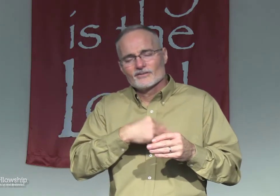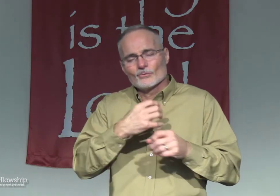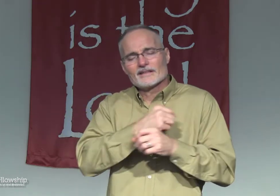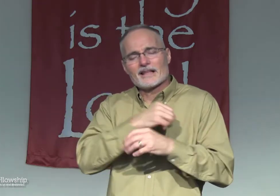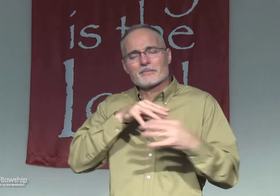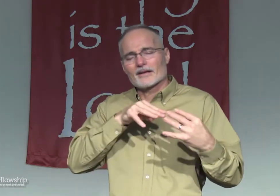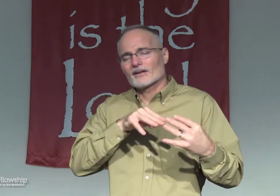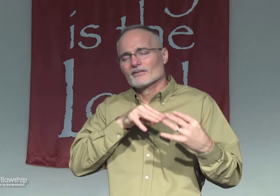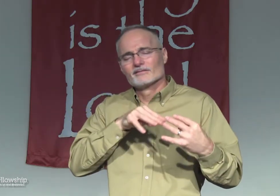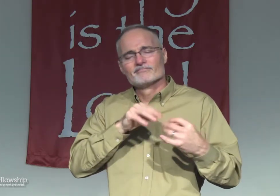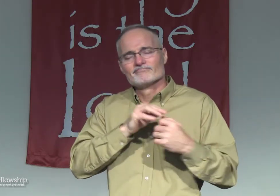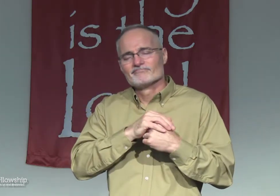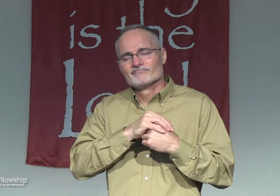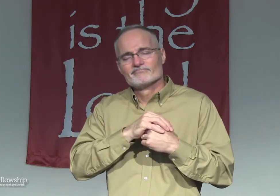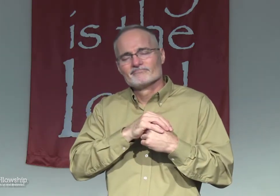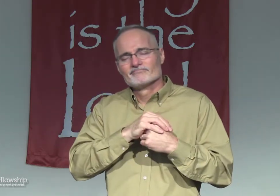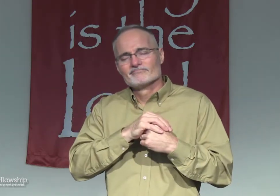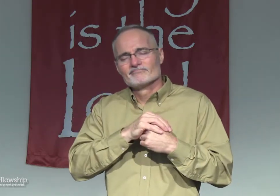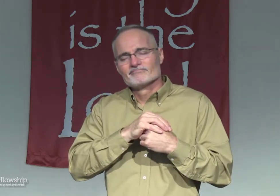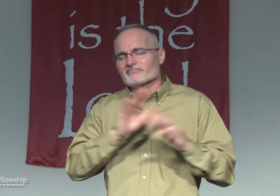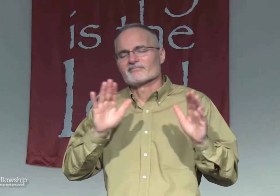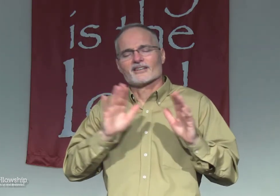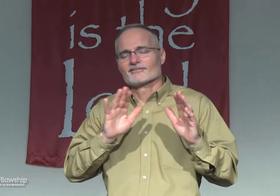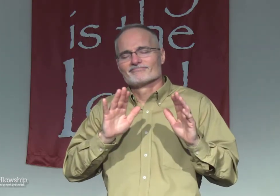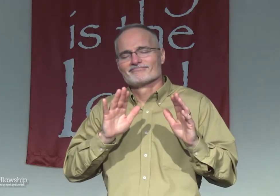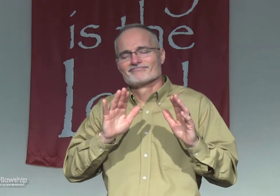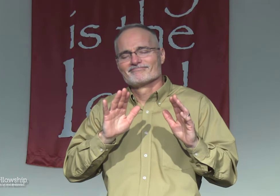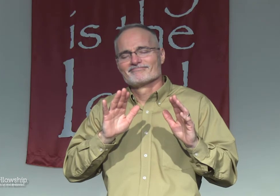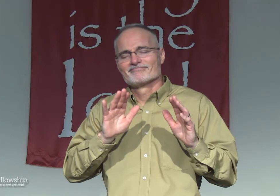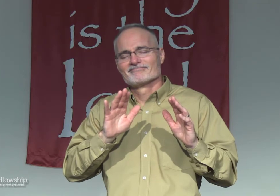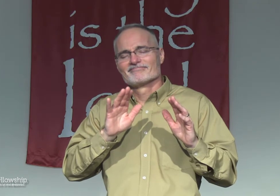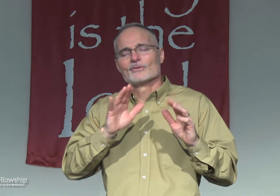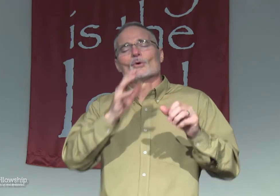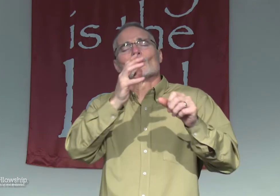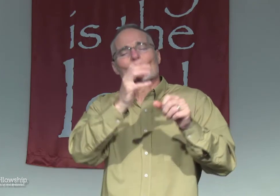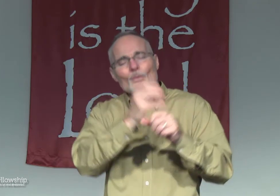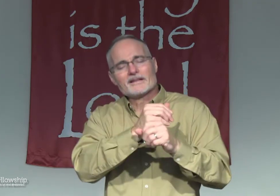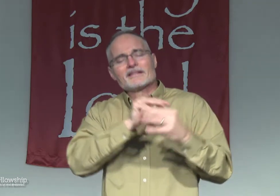God, help us. Help us win that battle.